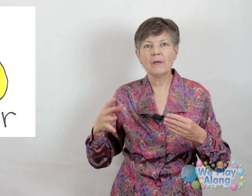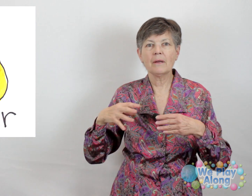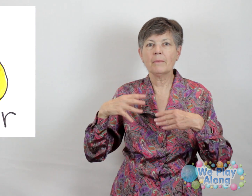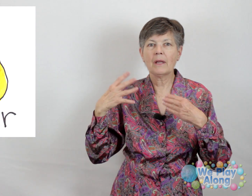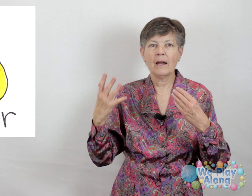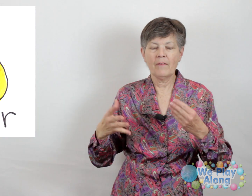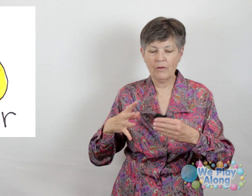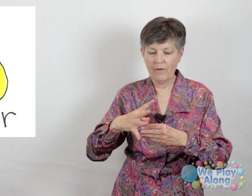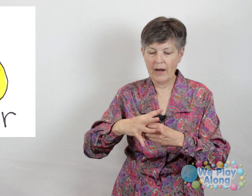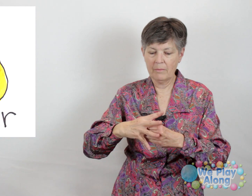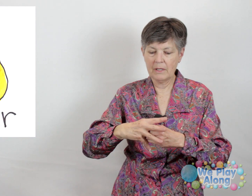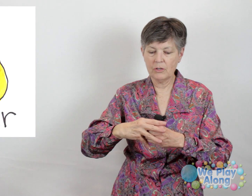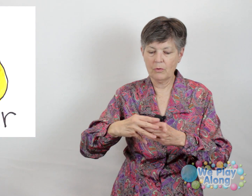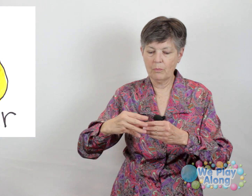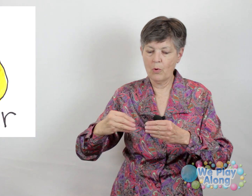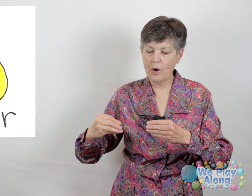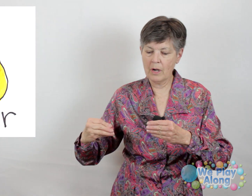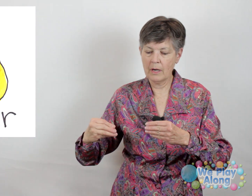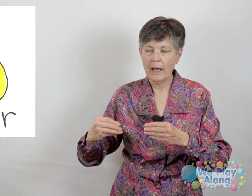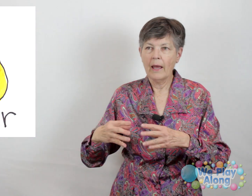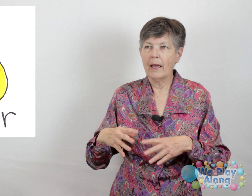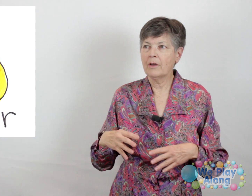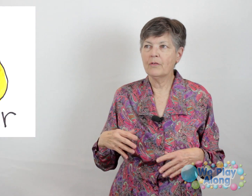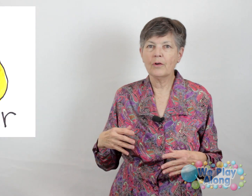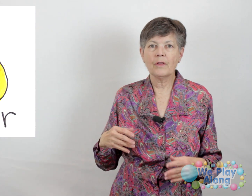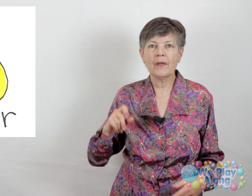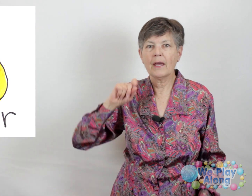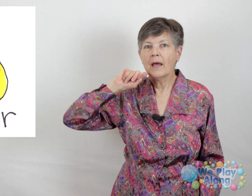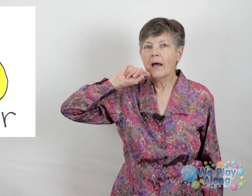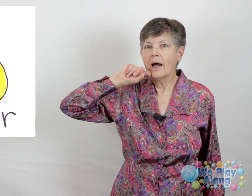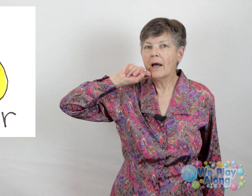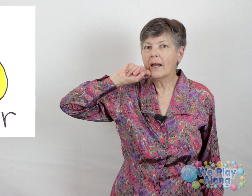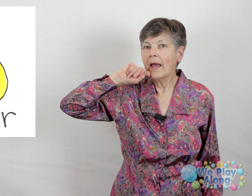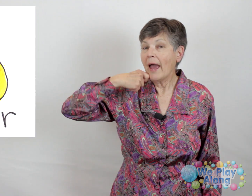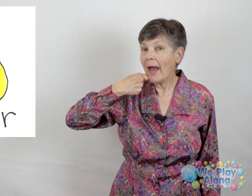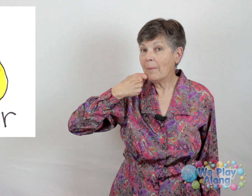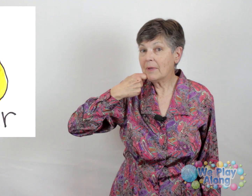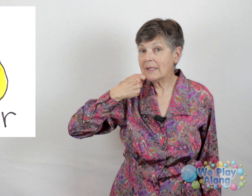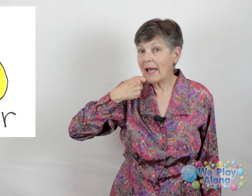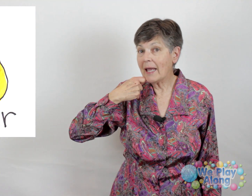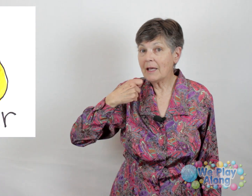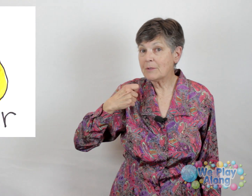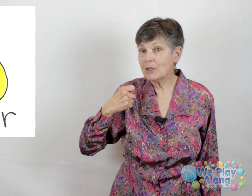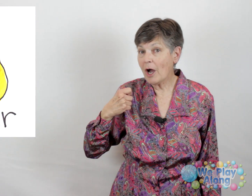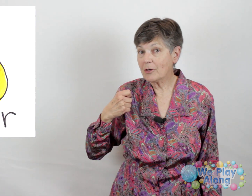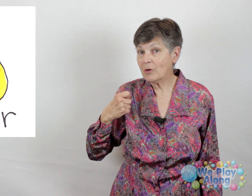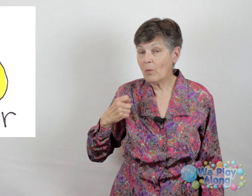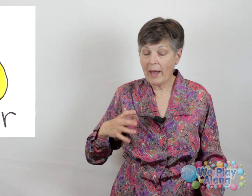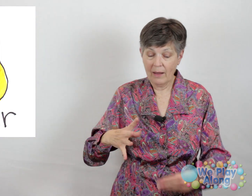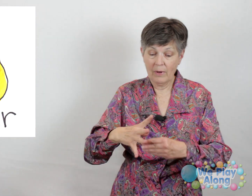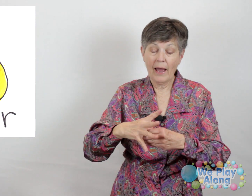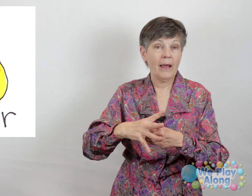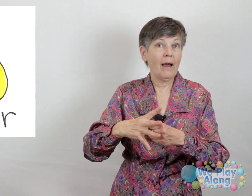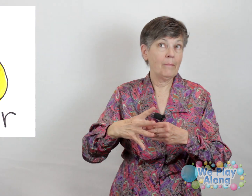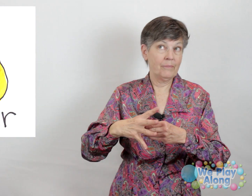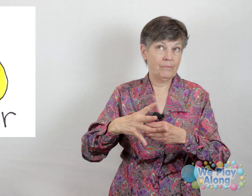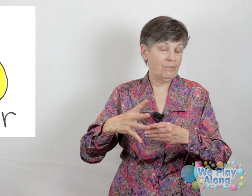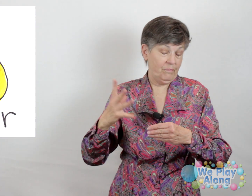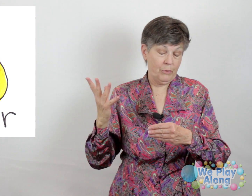in them and a lot of other vitamins that are important. And you've heard the thing, an apple a day keeps a doctor away. Well, I'm